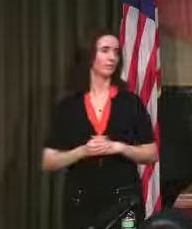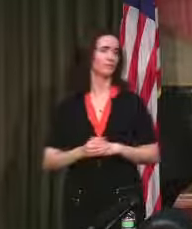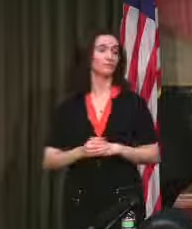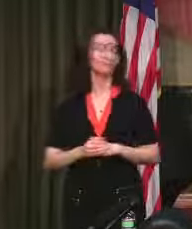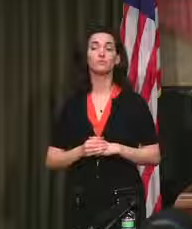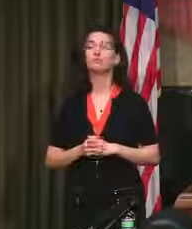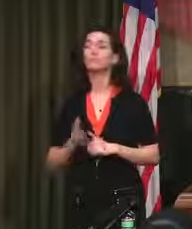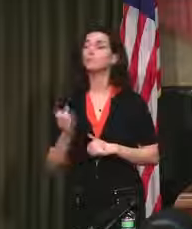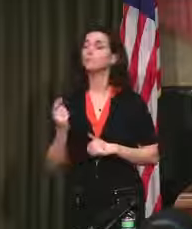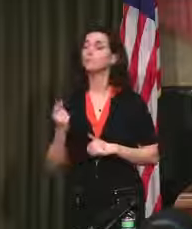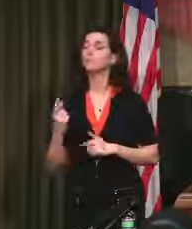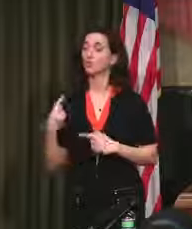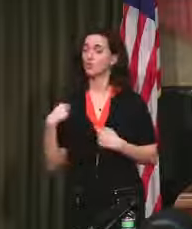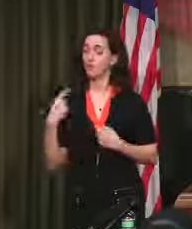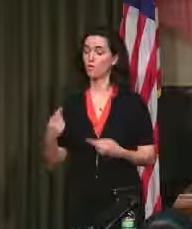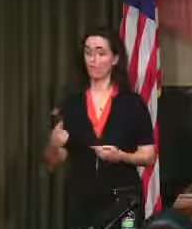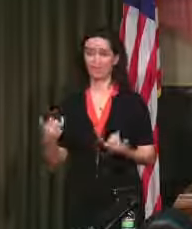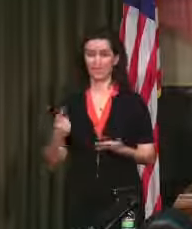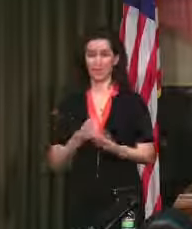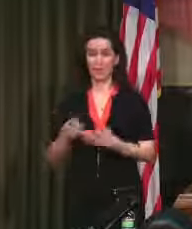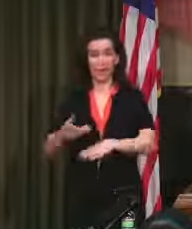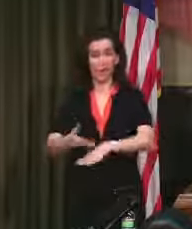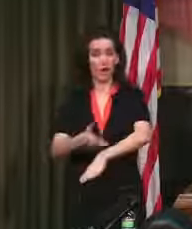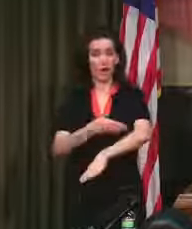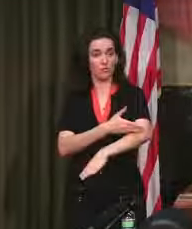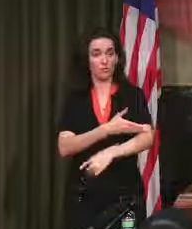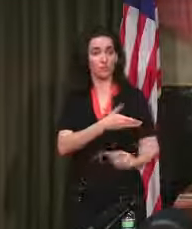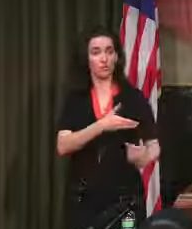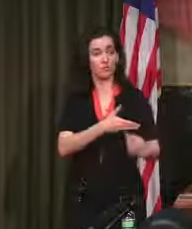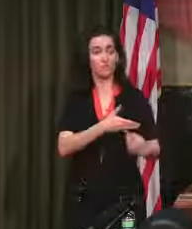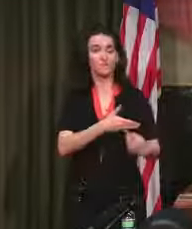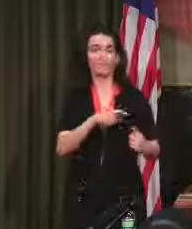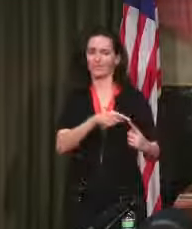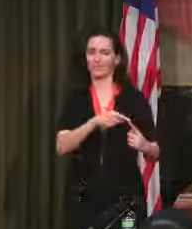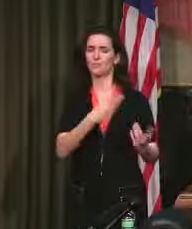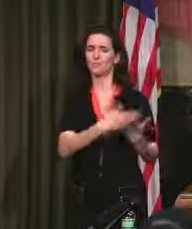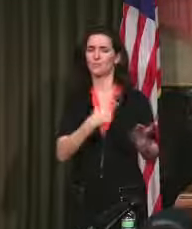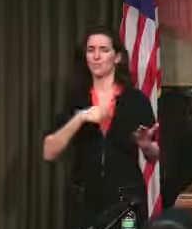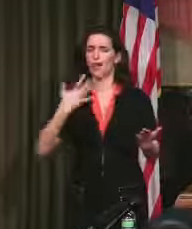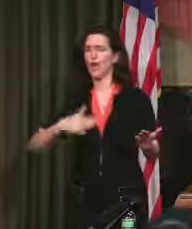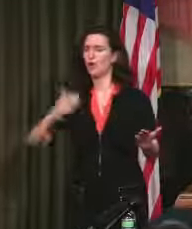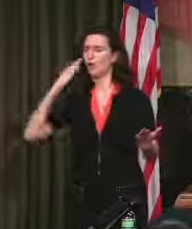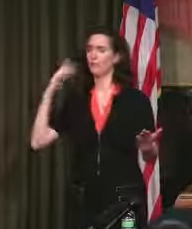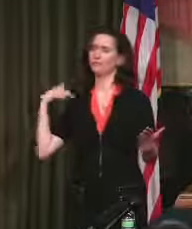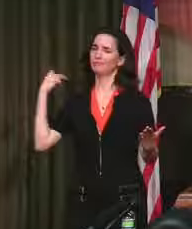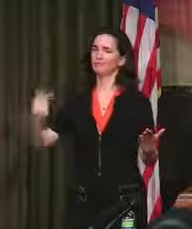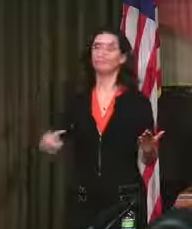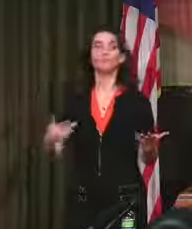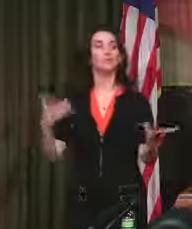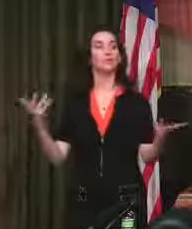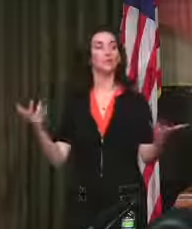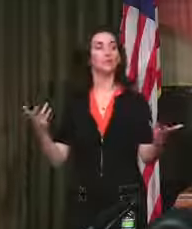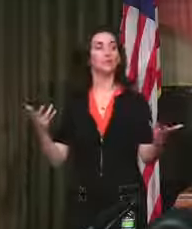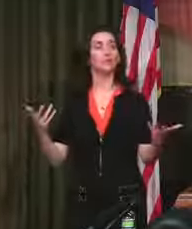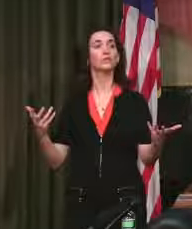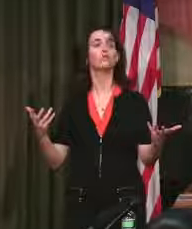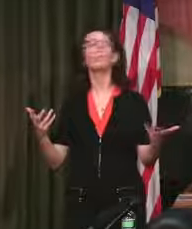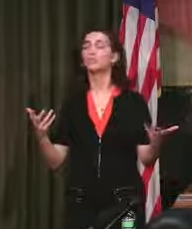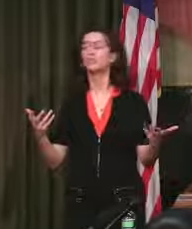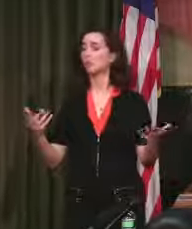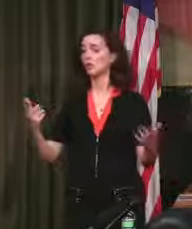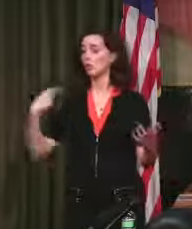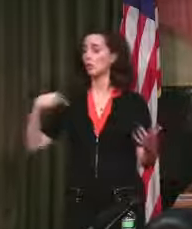But the progress that we have made together this week indicates what I have known all along. There is far more that unites